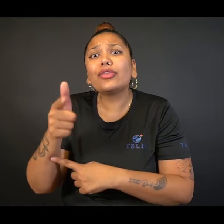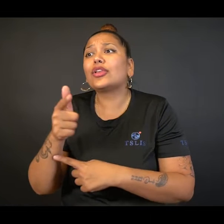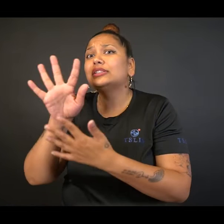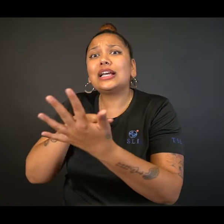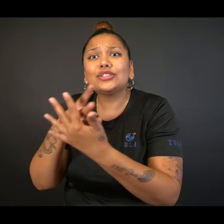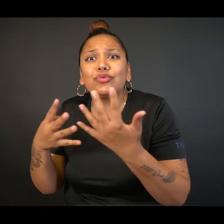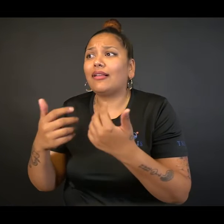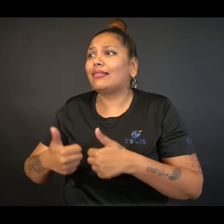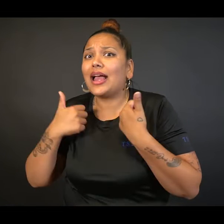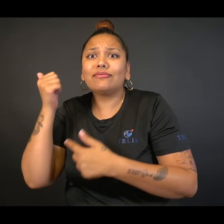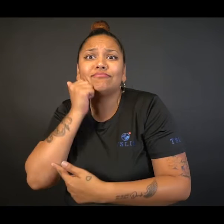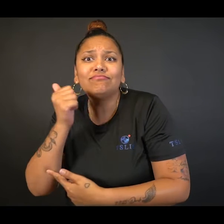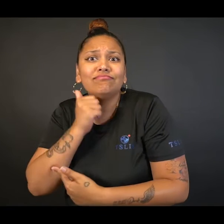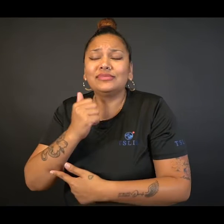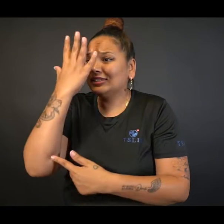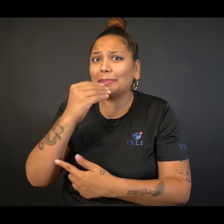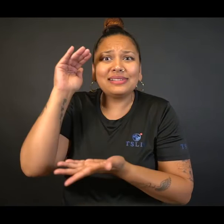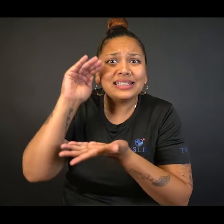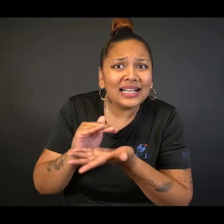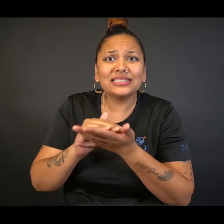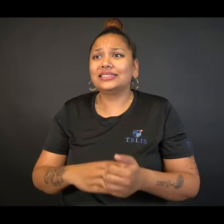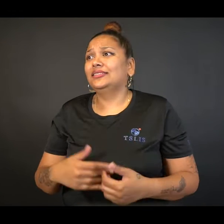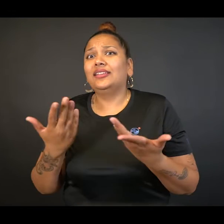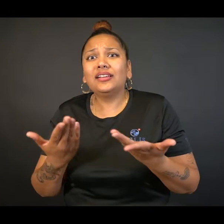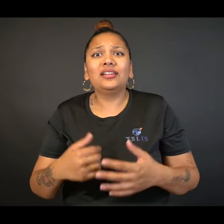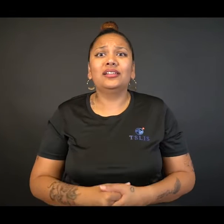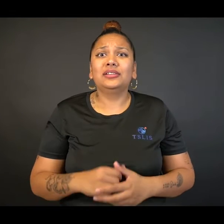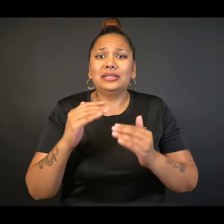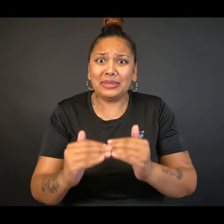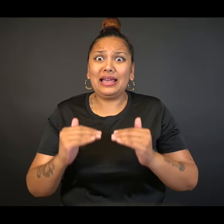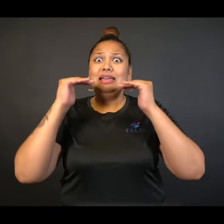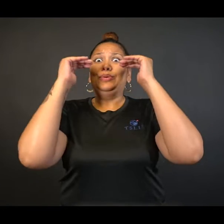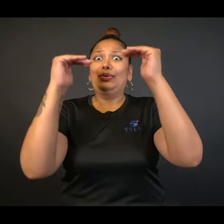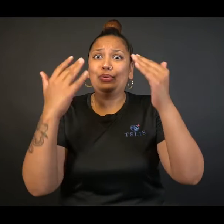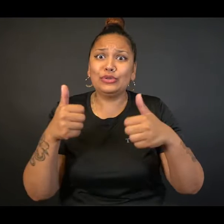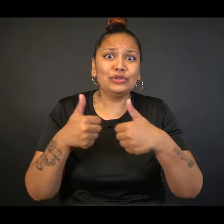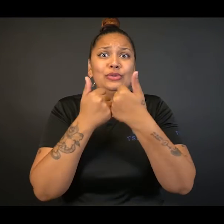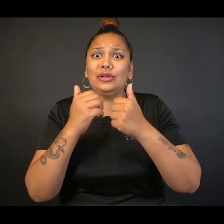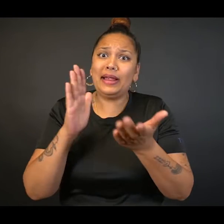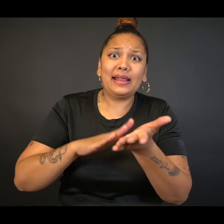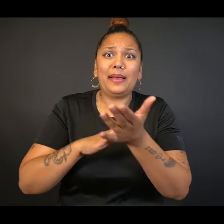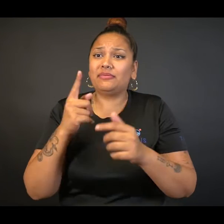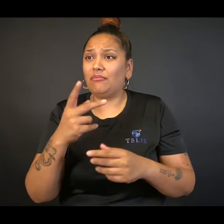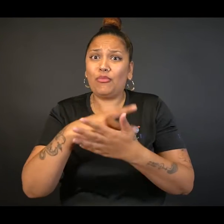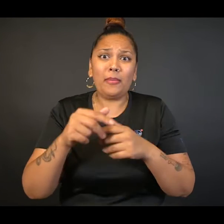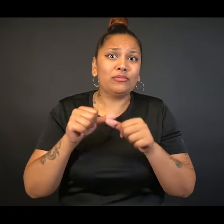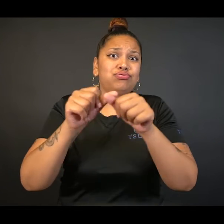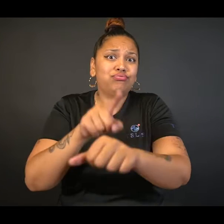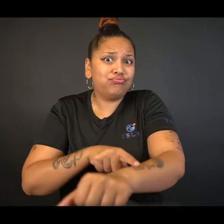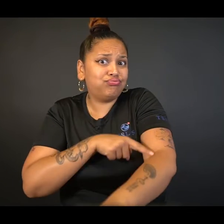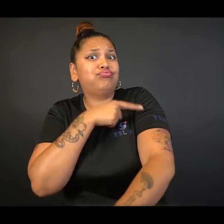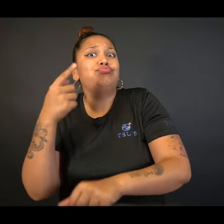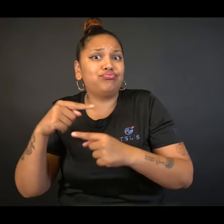cut sleep. And especially if you're in academia, and it means you need to do that for like a long period of time, and maybe thinking